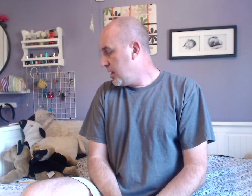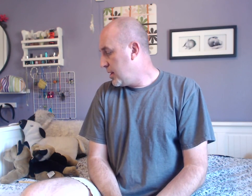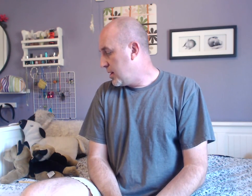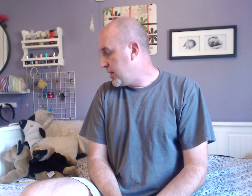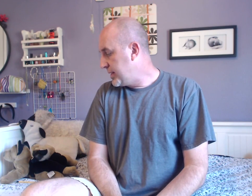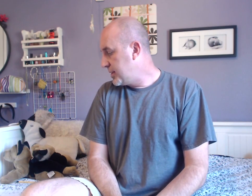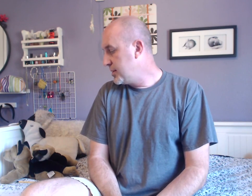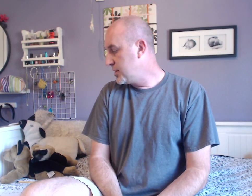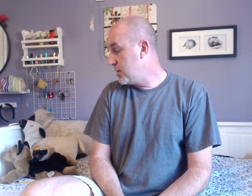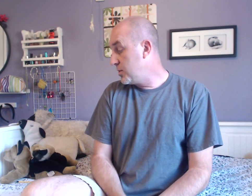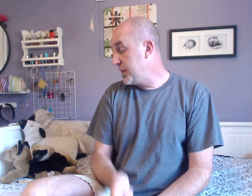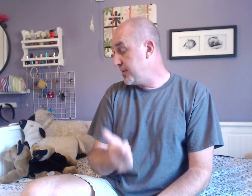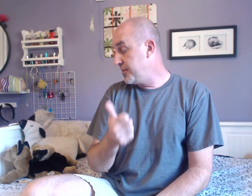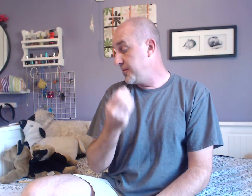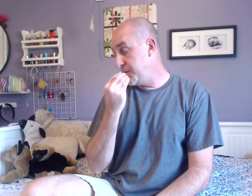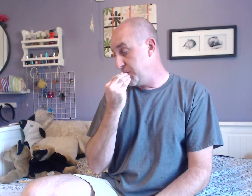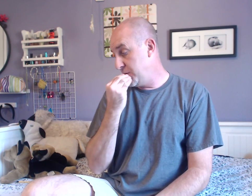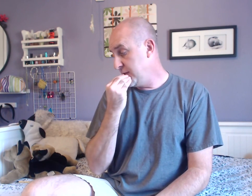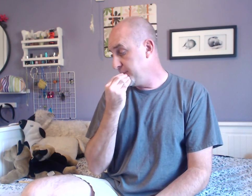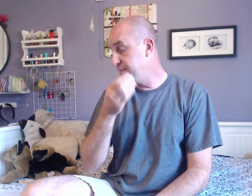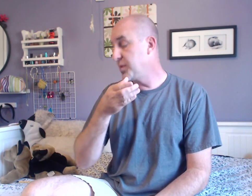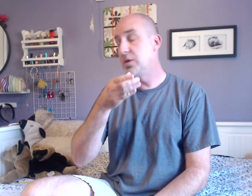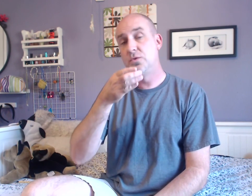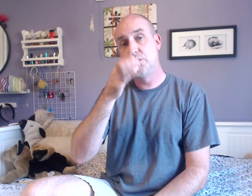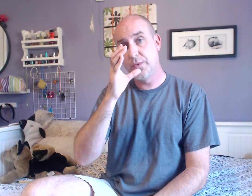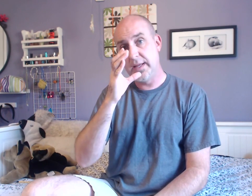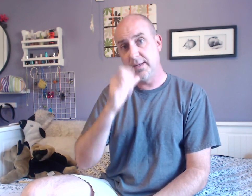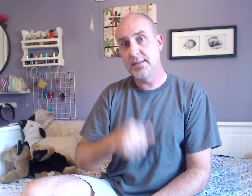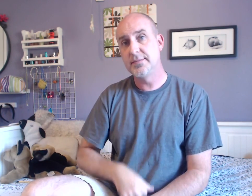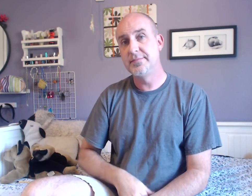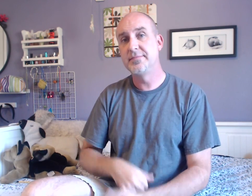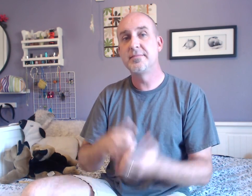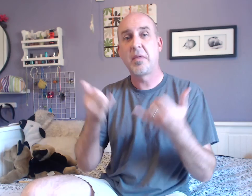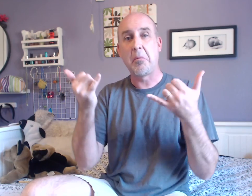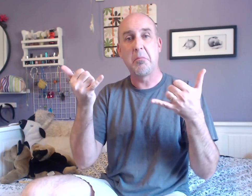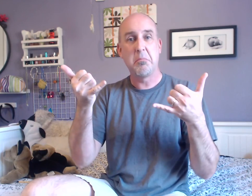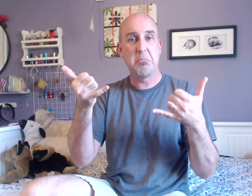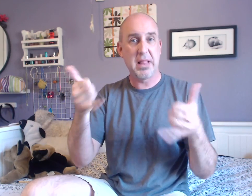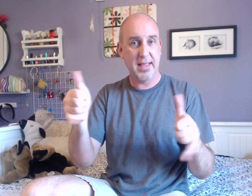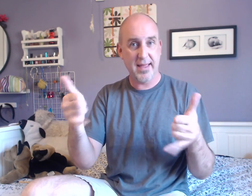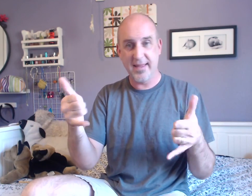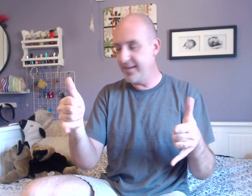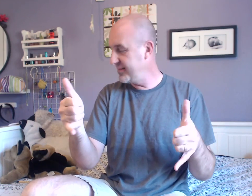All right, so we did food, drink, play,